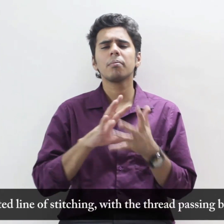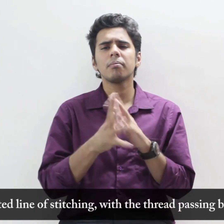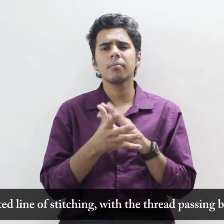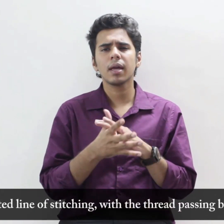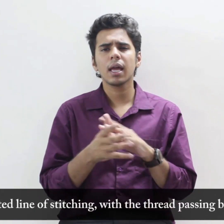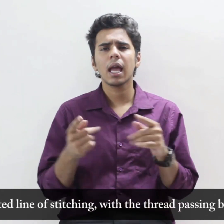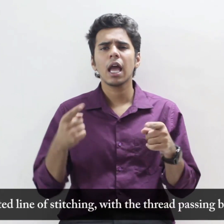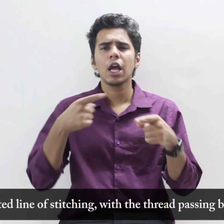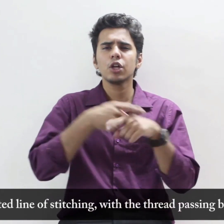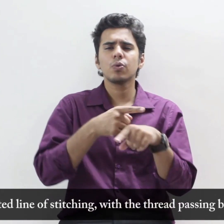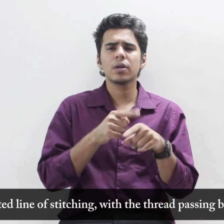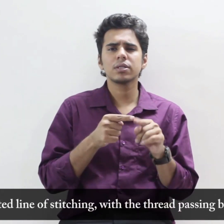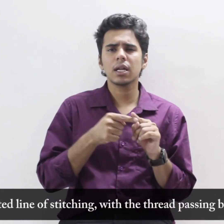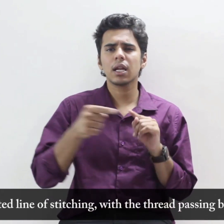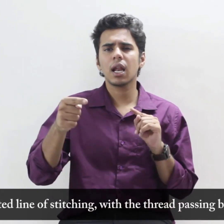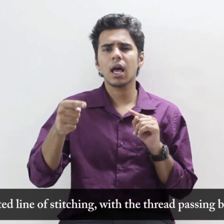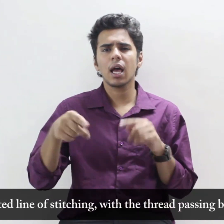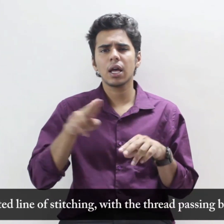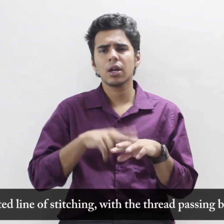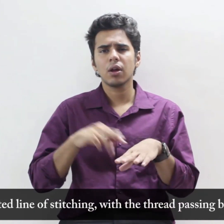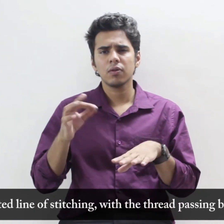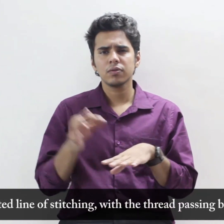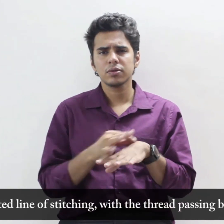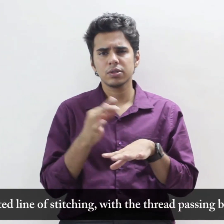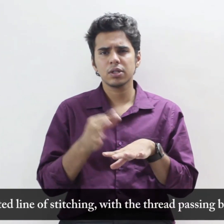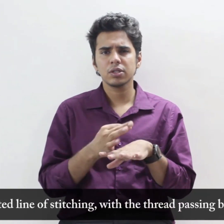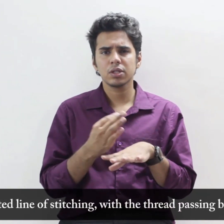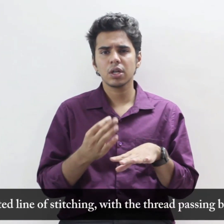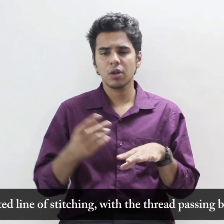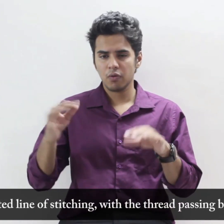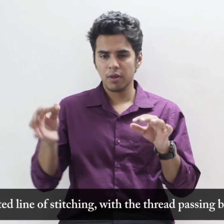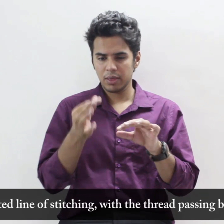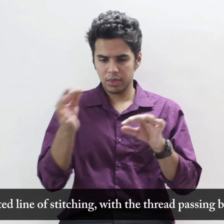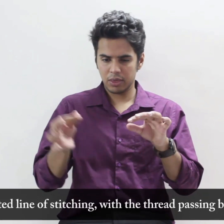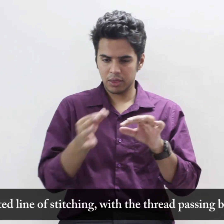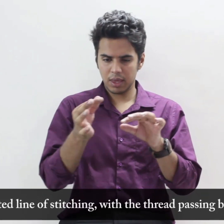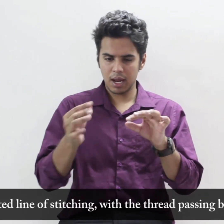forming a twisted line of stitching with the thread passing below the needle.